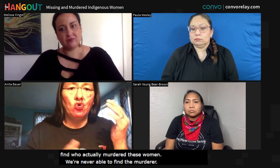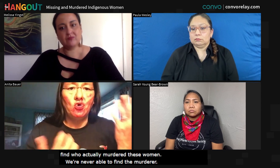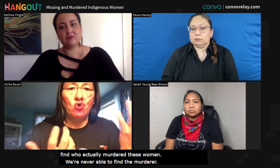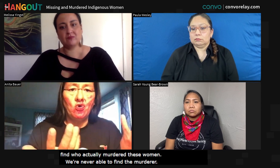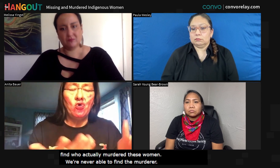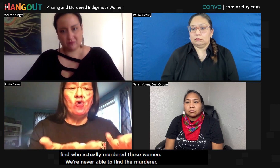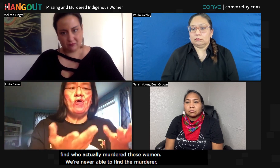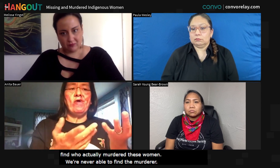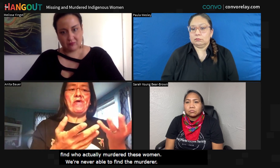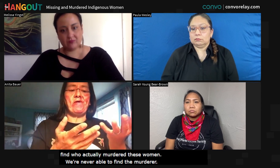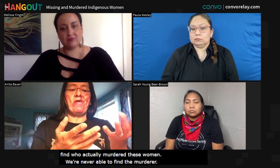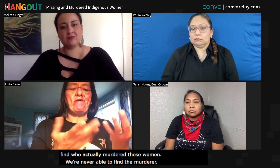along with their mother,